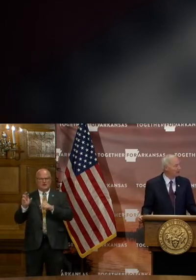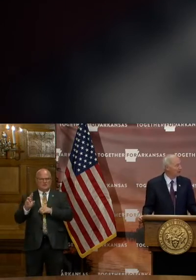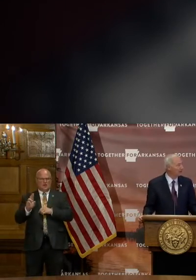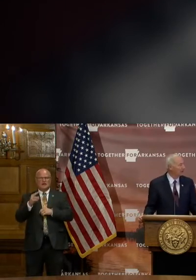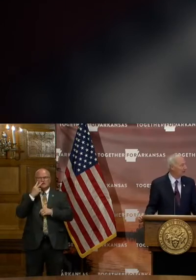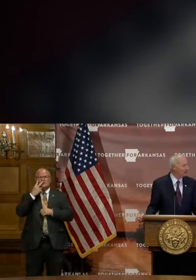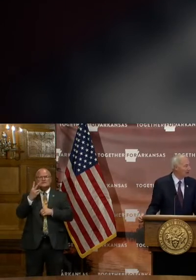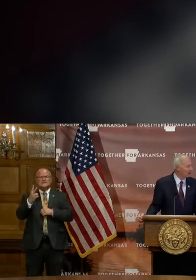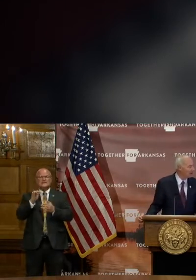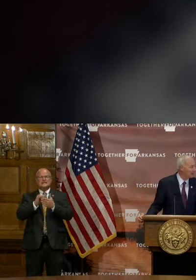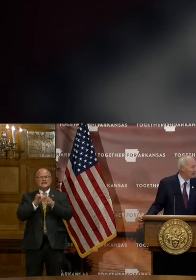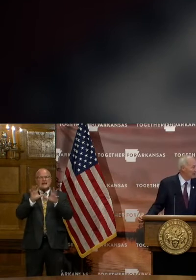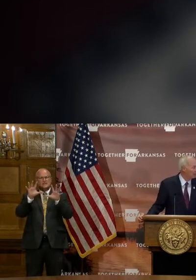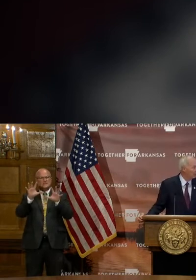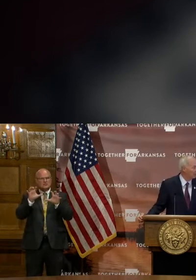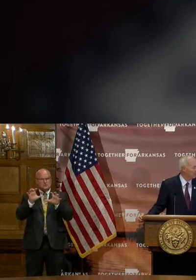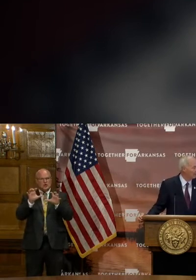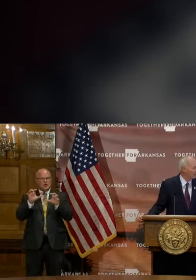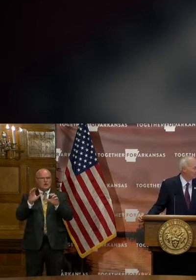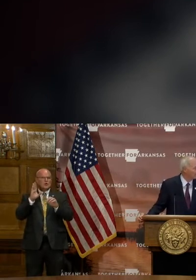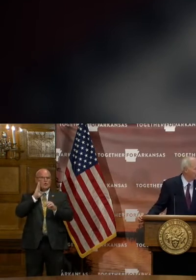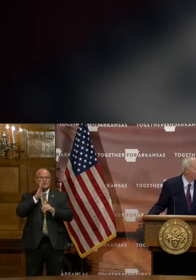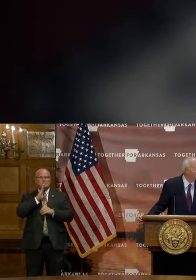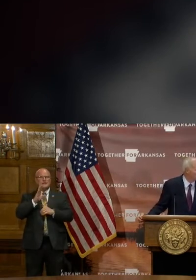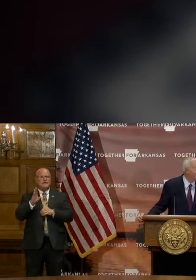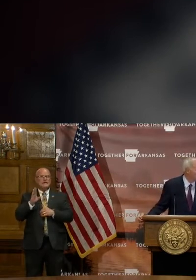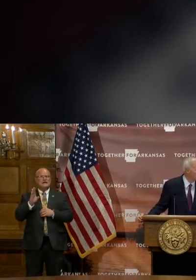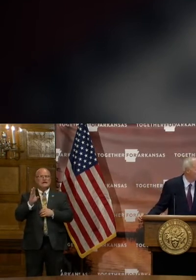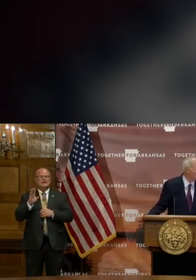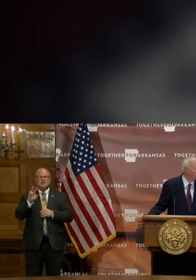right, you can see in the dark would be